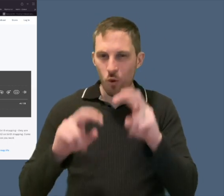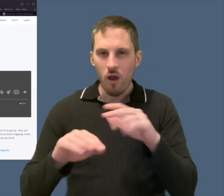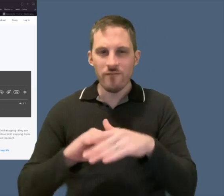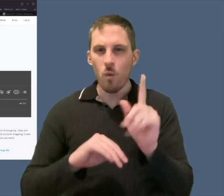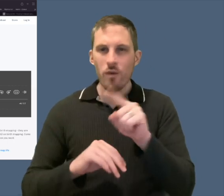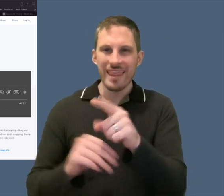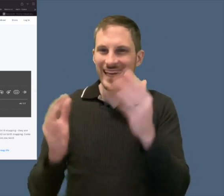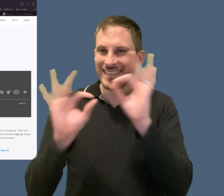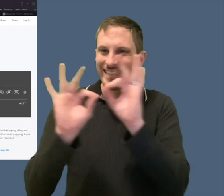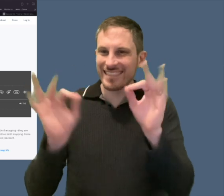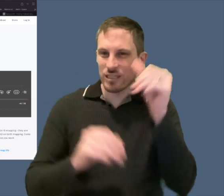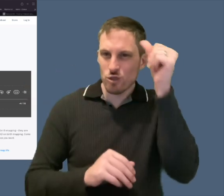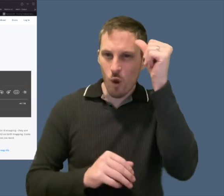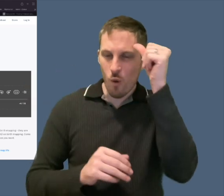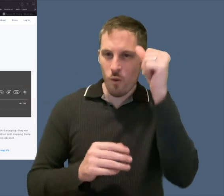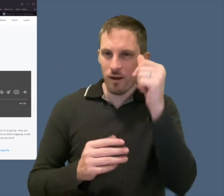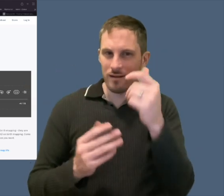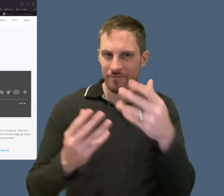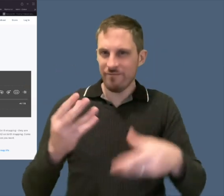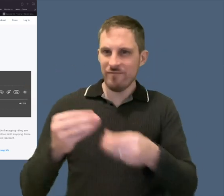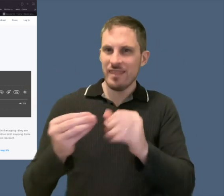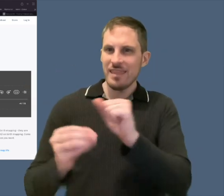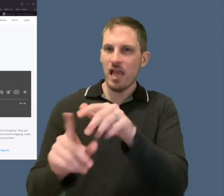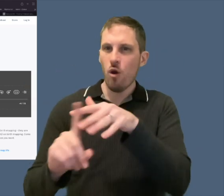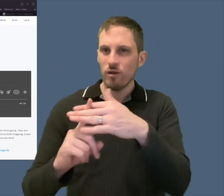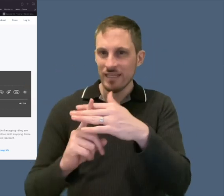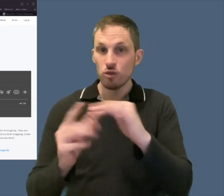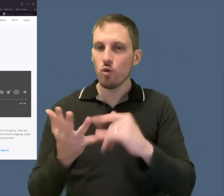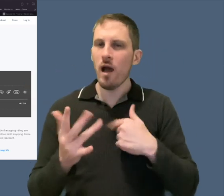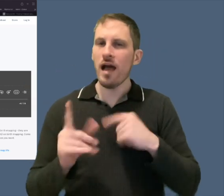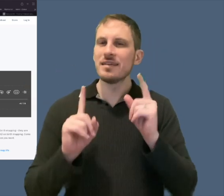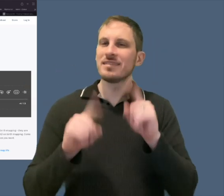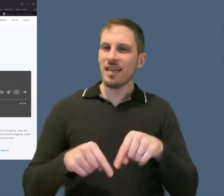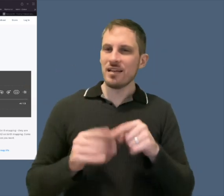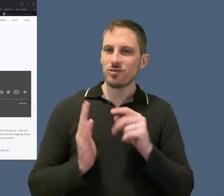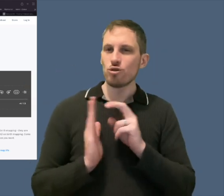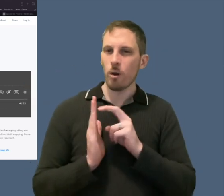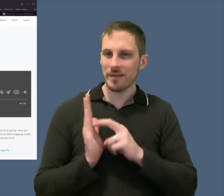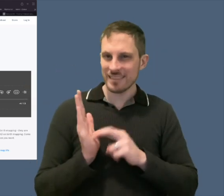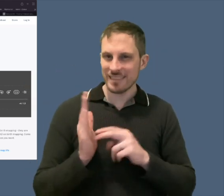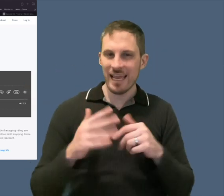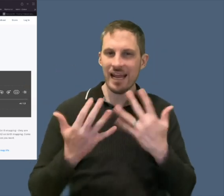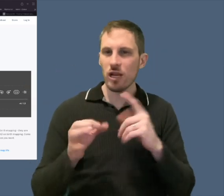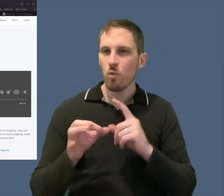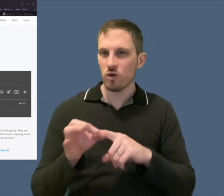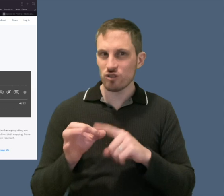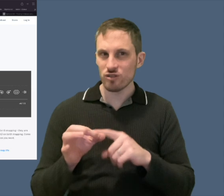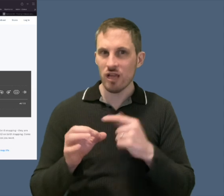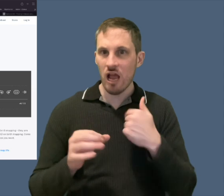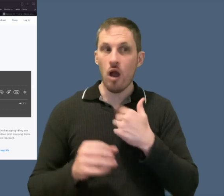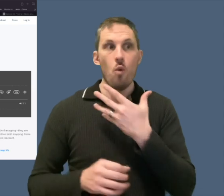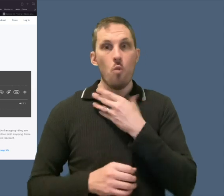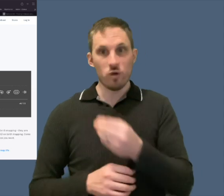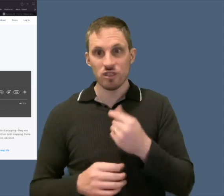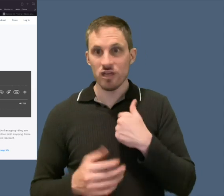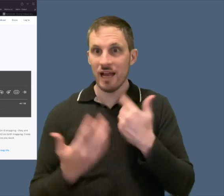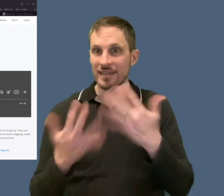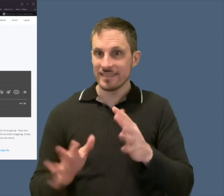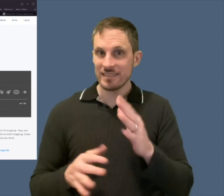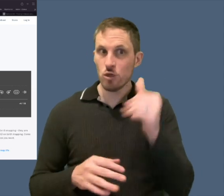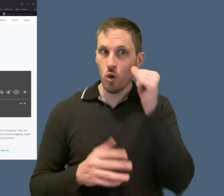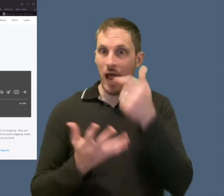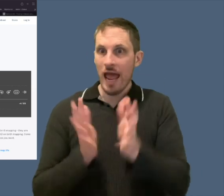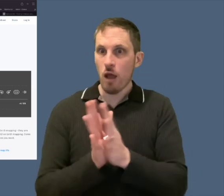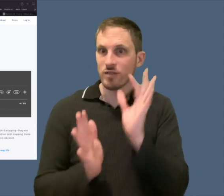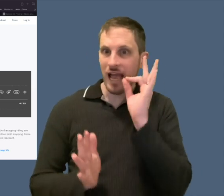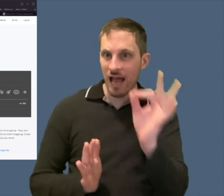and put it in their own context. So I started documenting the questions that I wished that I'd known to ask. And then listening to the mums